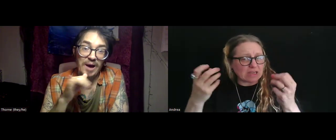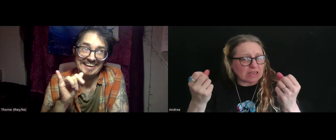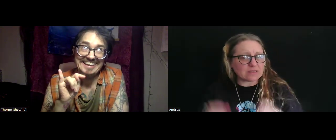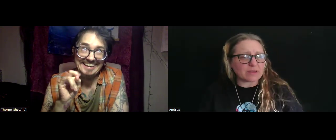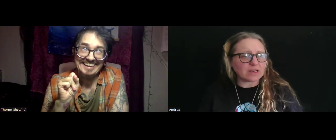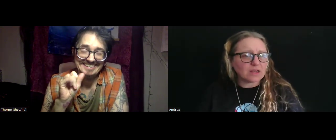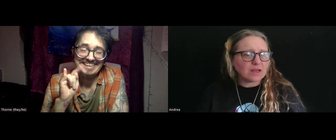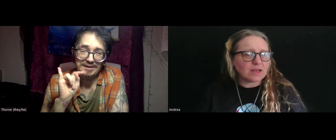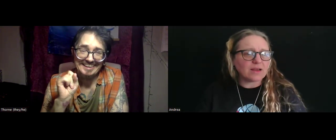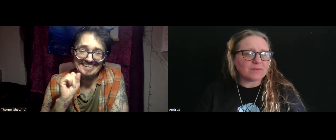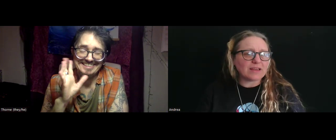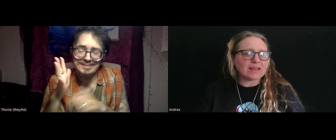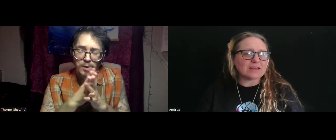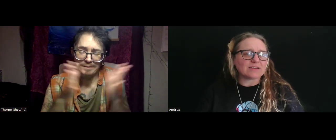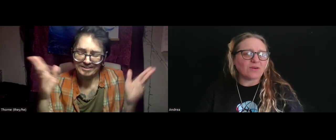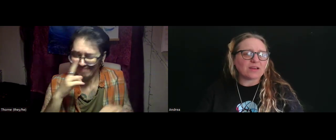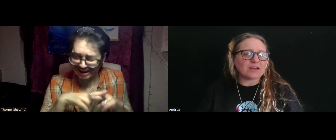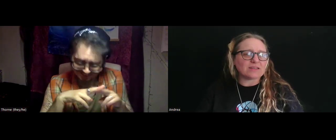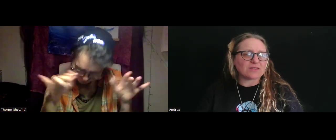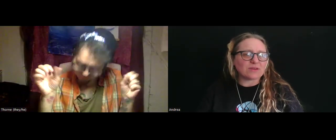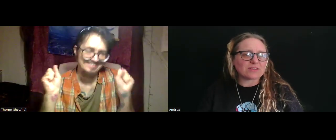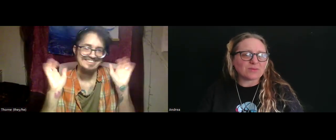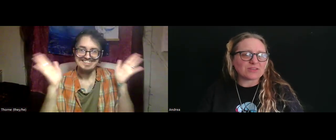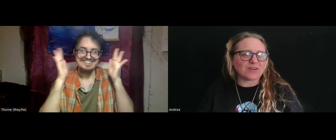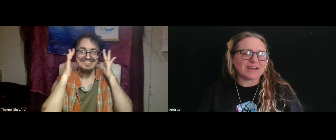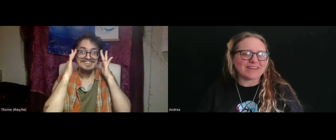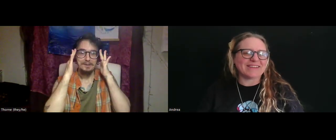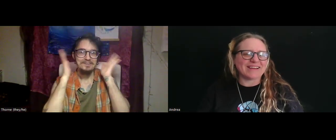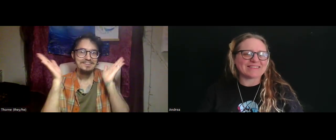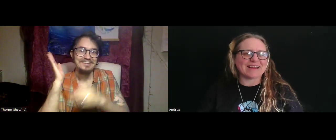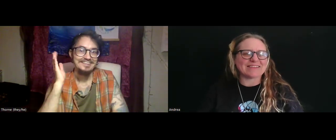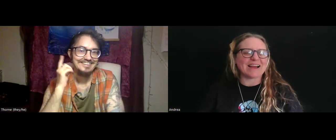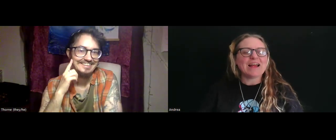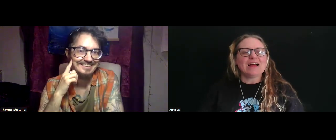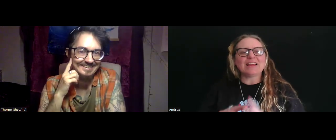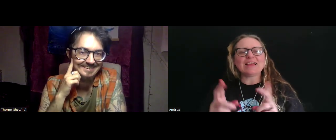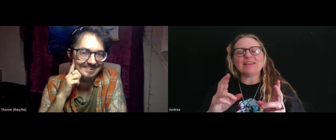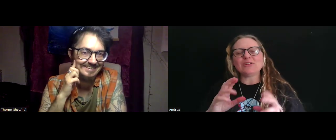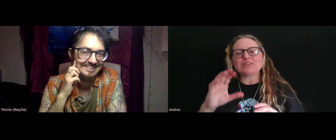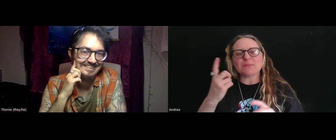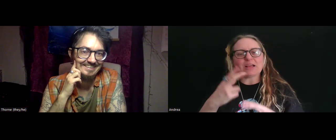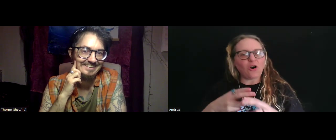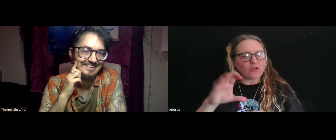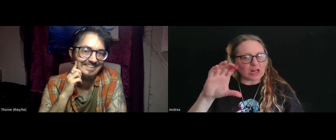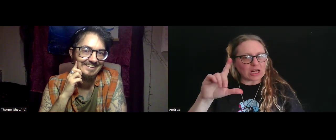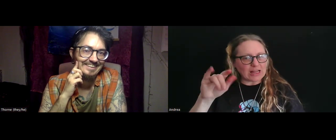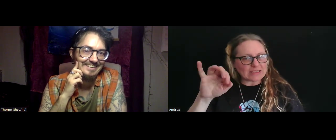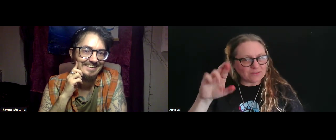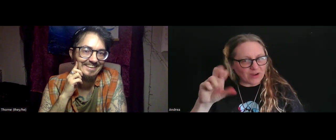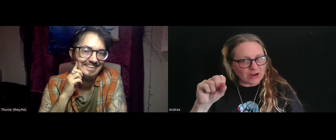signs. I mean, it is. Oh, it is. So it's so much fun. Yes, yeah, yeah. Like there's something called classifiers.